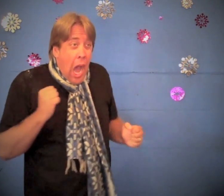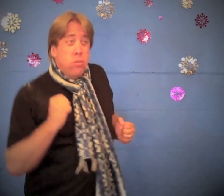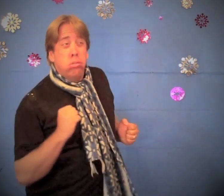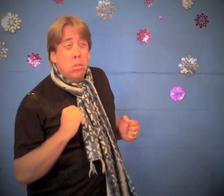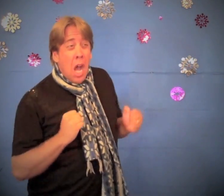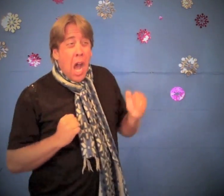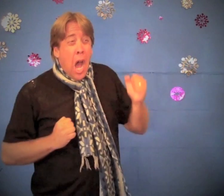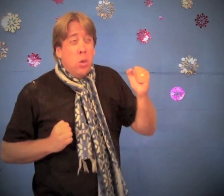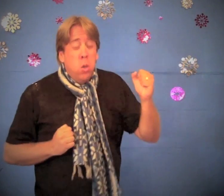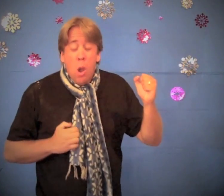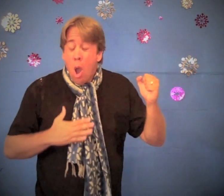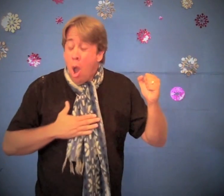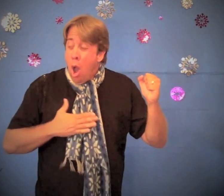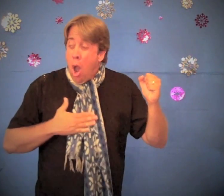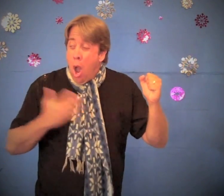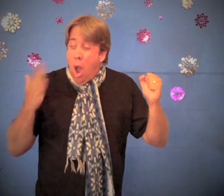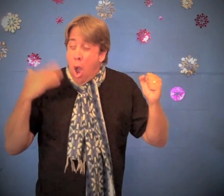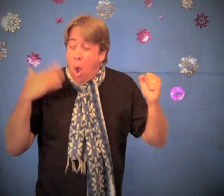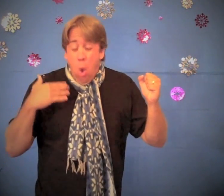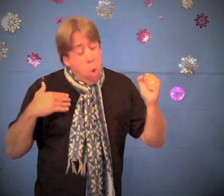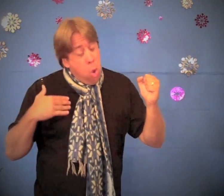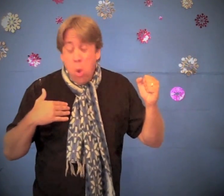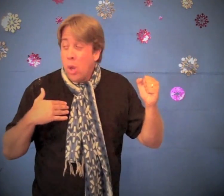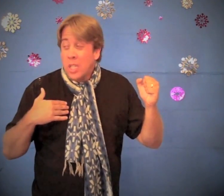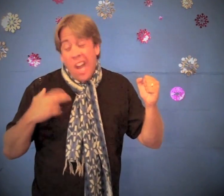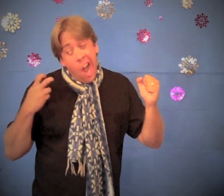heaping mountain of snow.